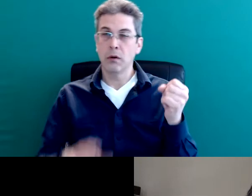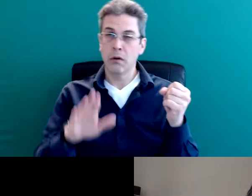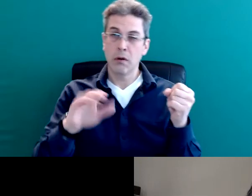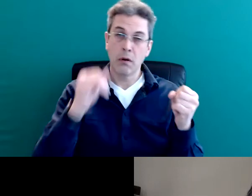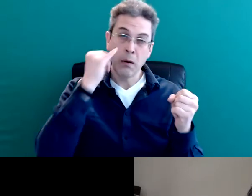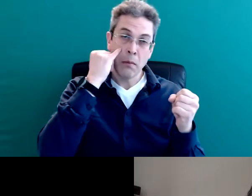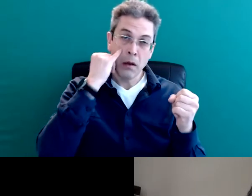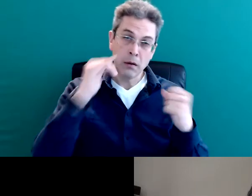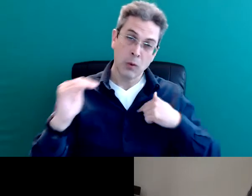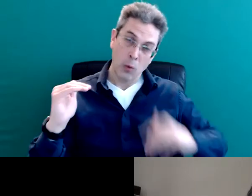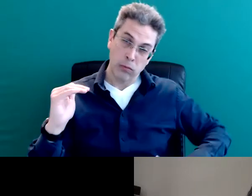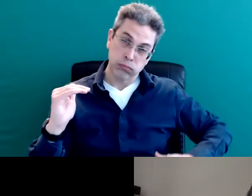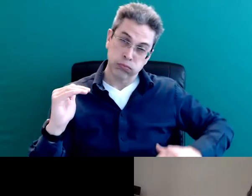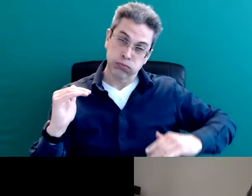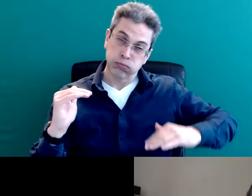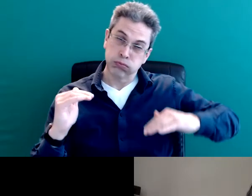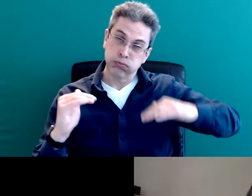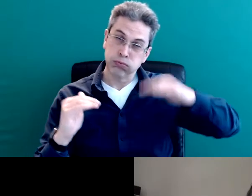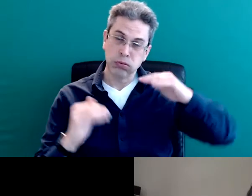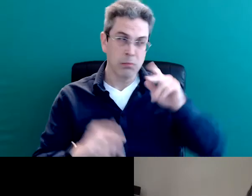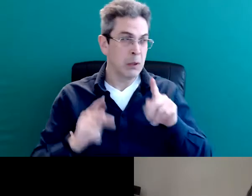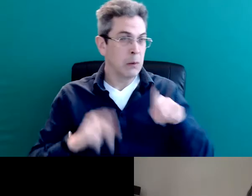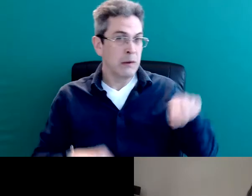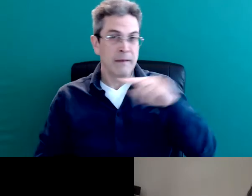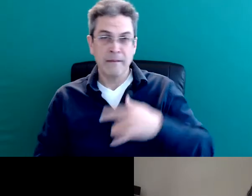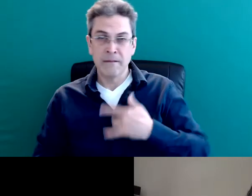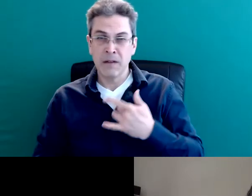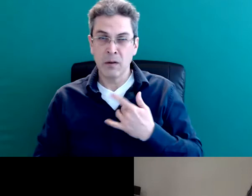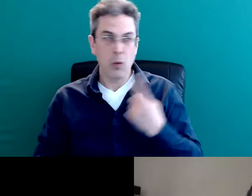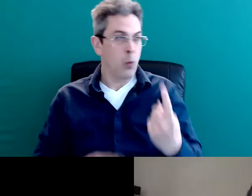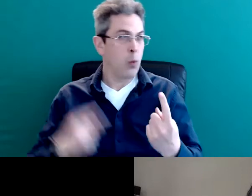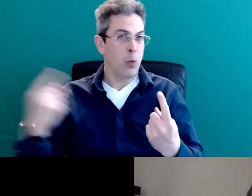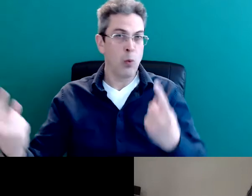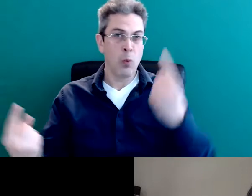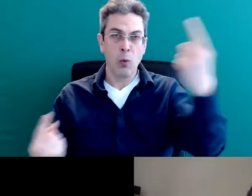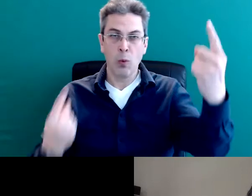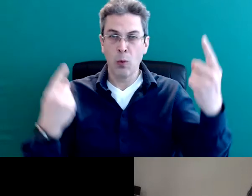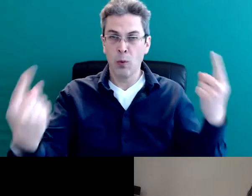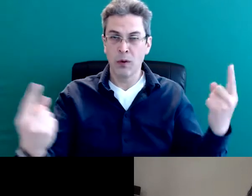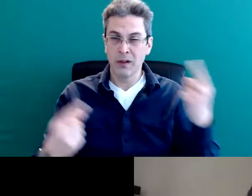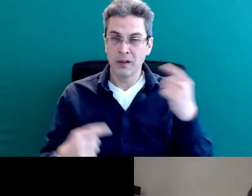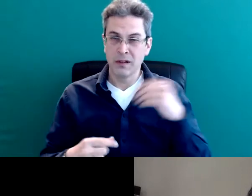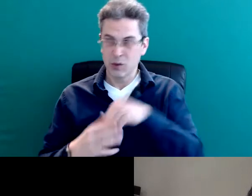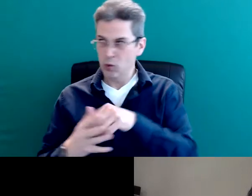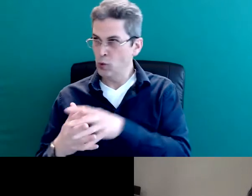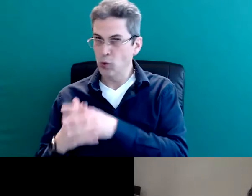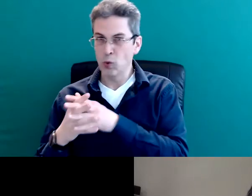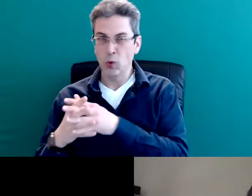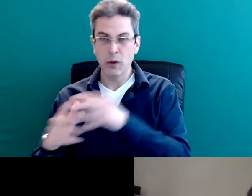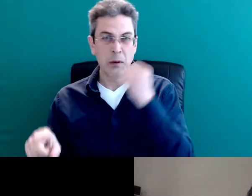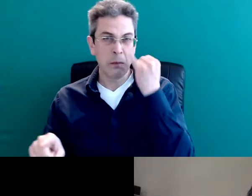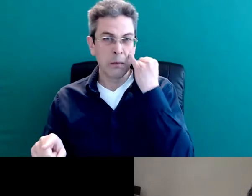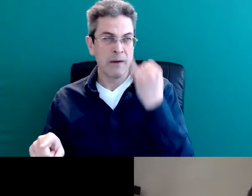that disabled Black people and disabled people of color feel growing up in the United States and feeling very